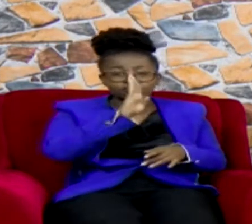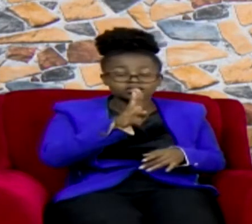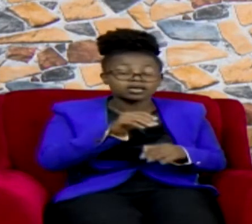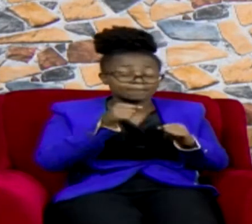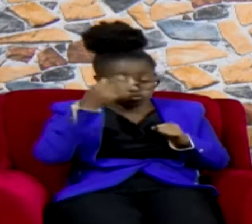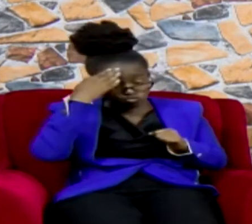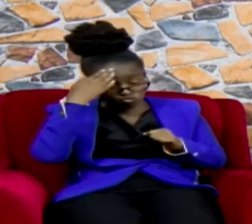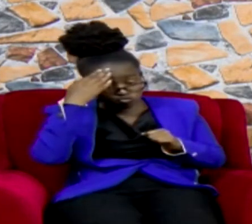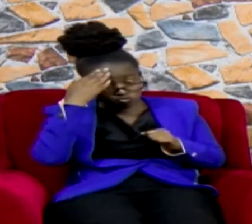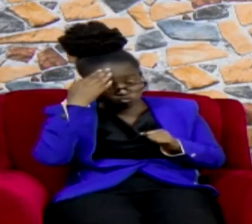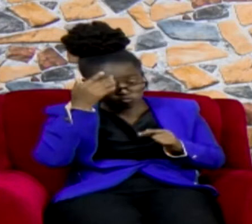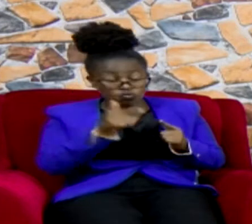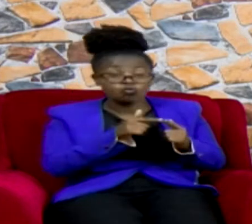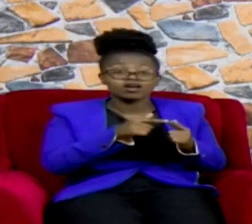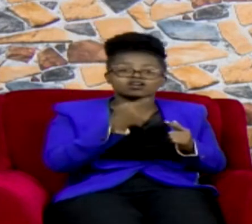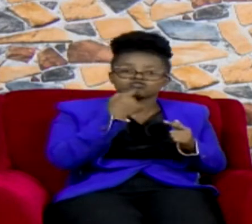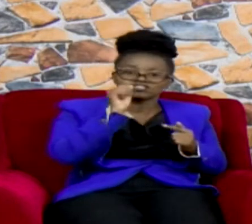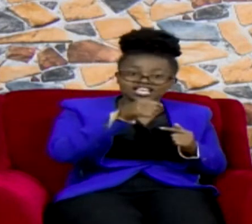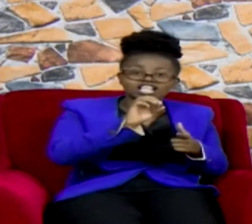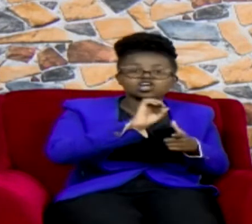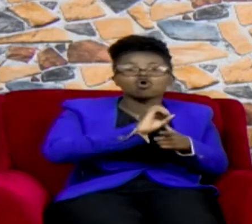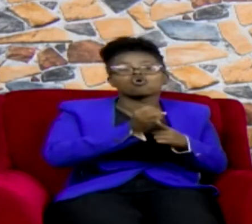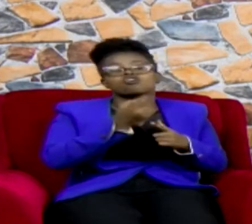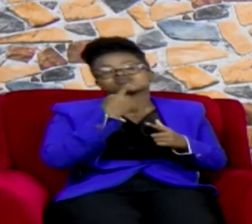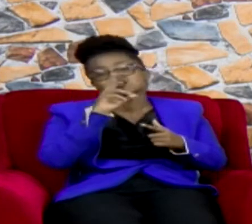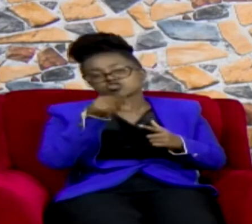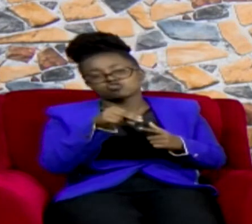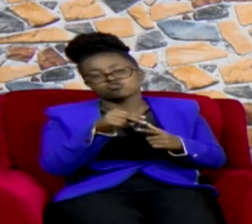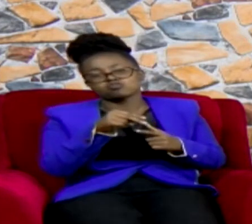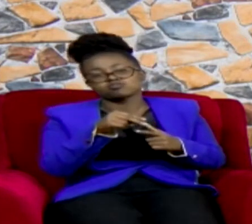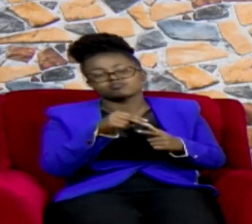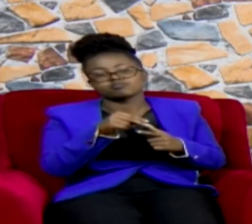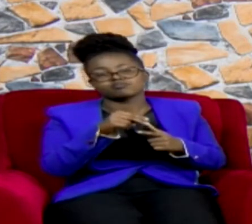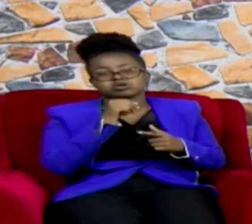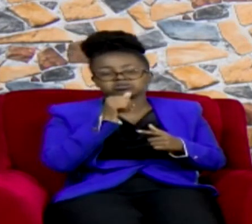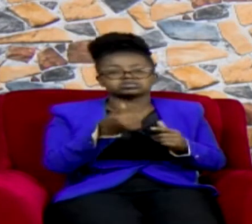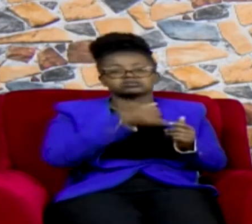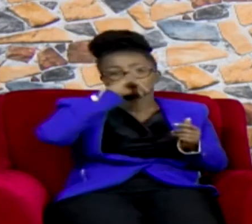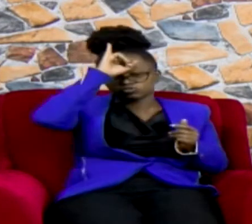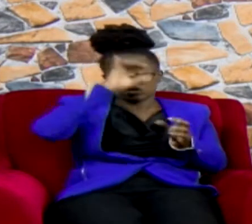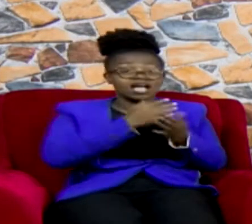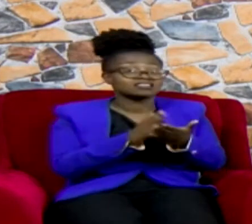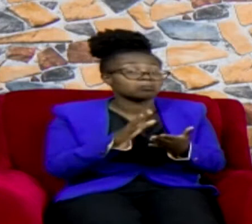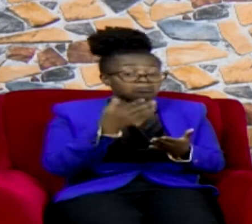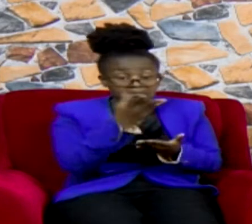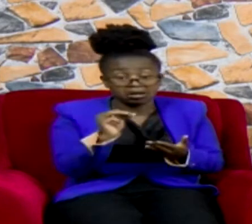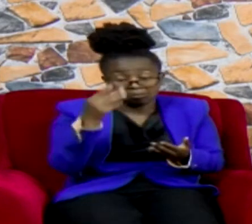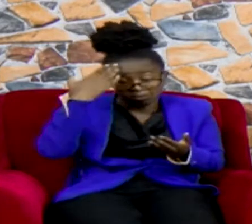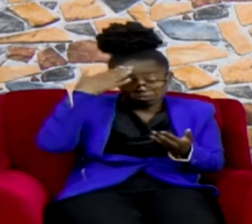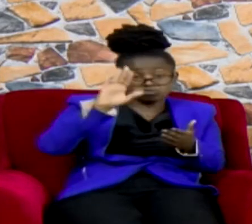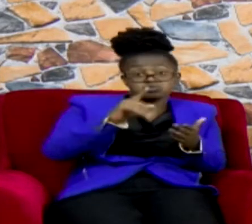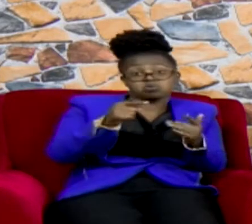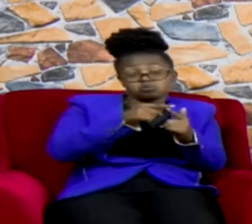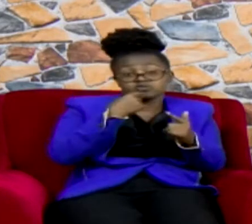know when to say yes and when to say no. But don't take it for granted. Some of them may not know when to